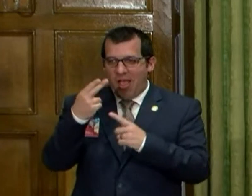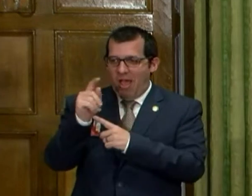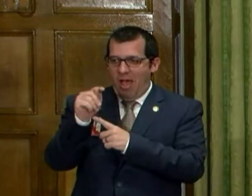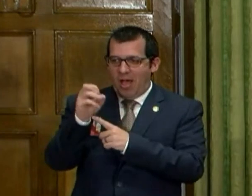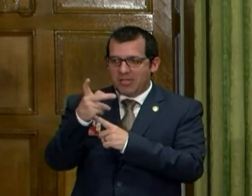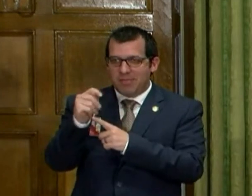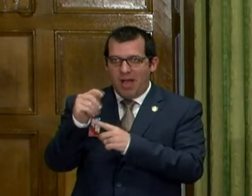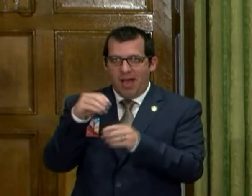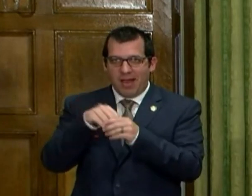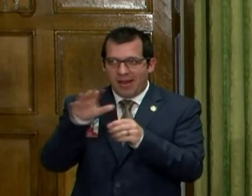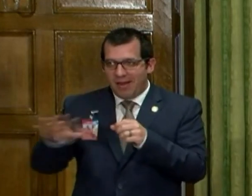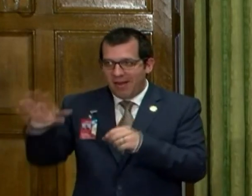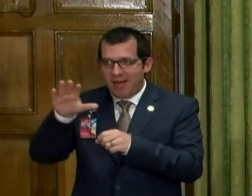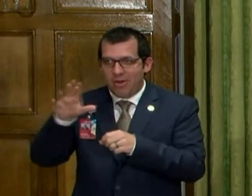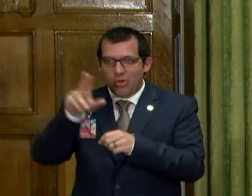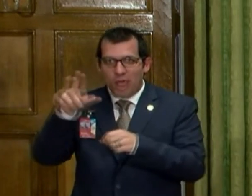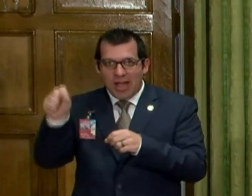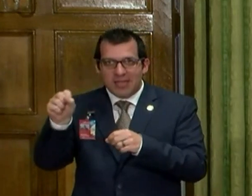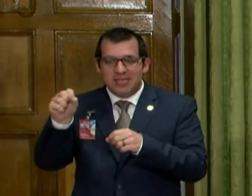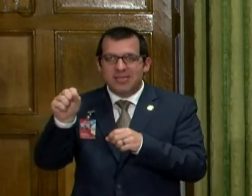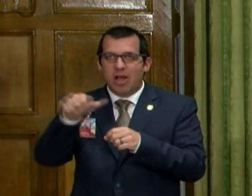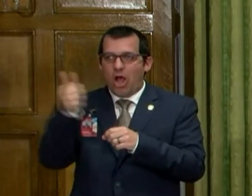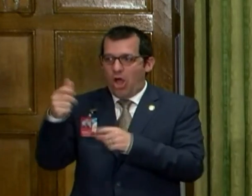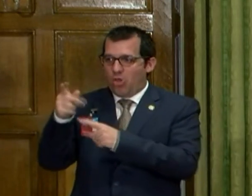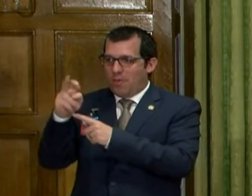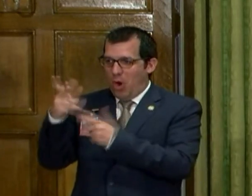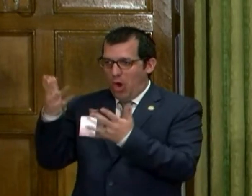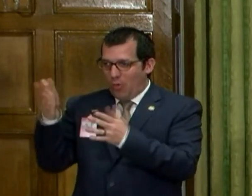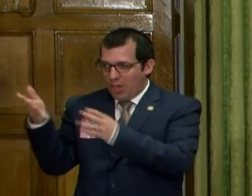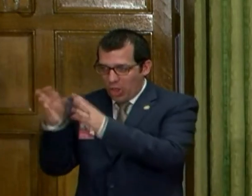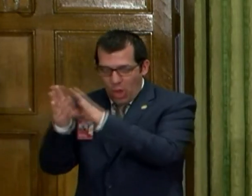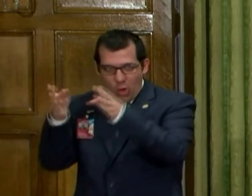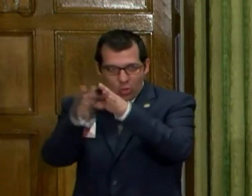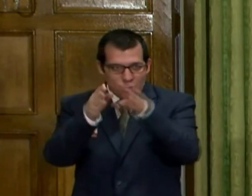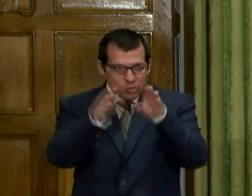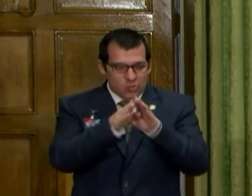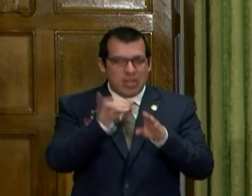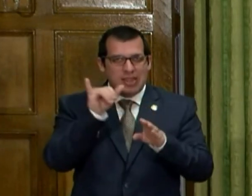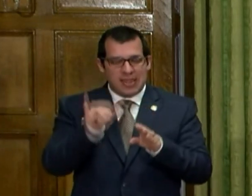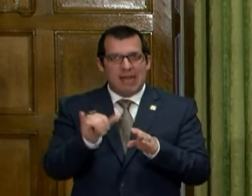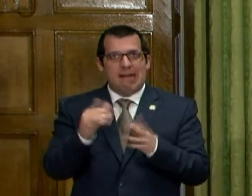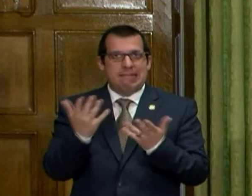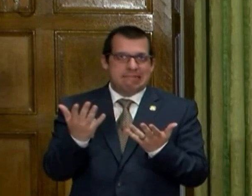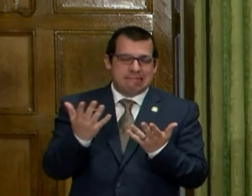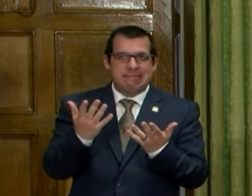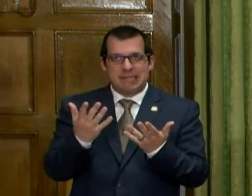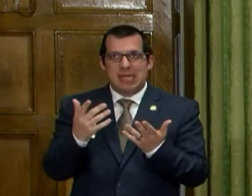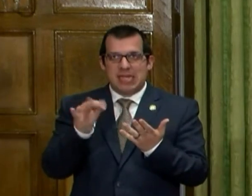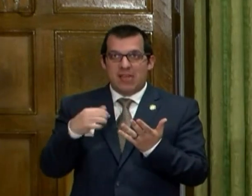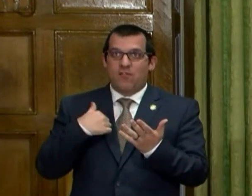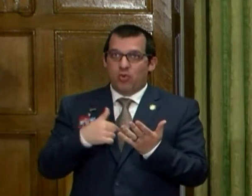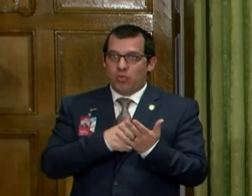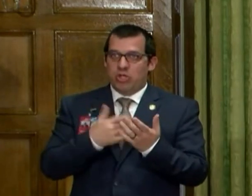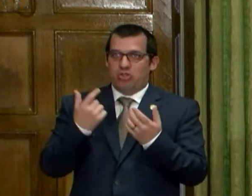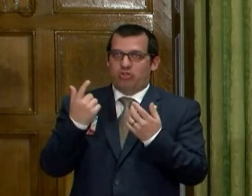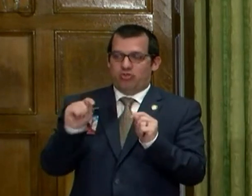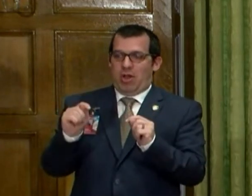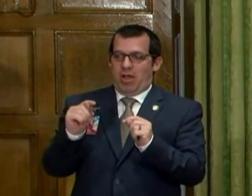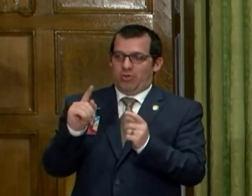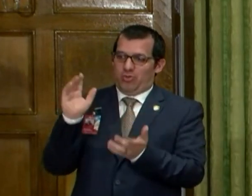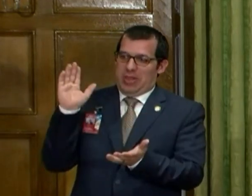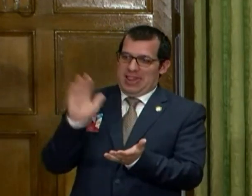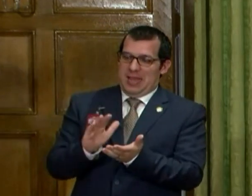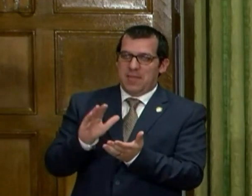spots across the country, the fact that other parks have closed certainly points to the need that if we're going to try to